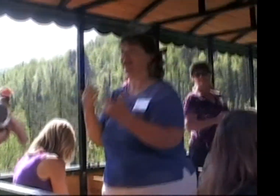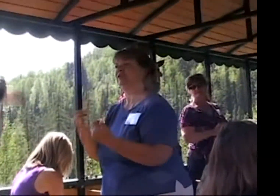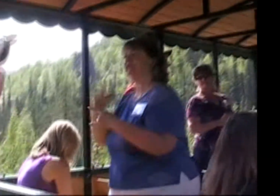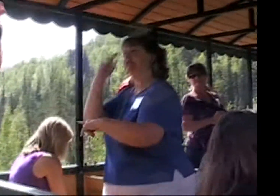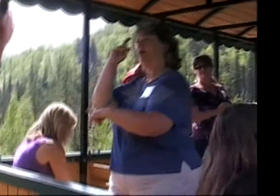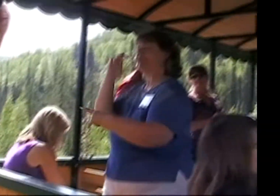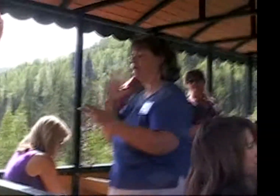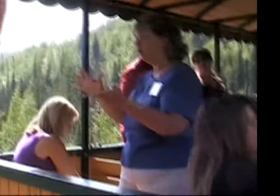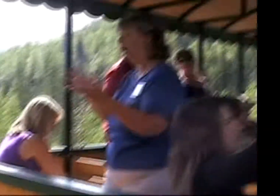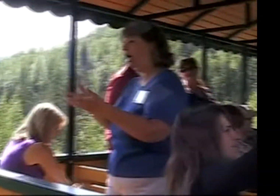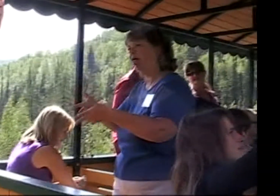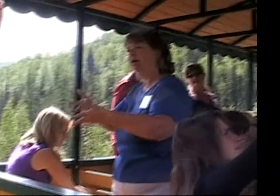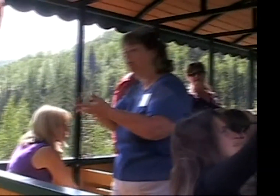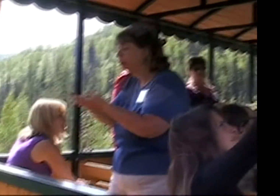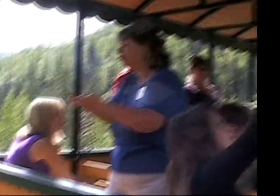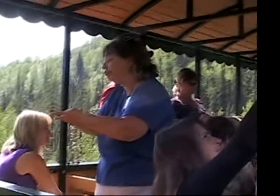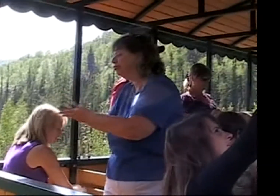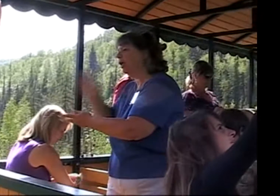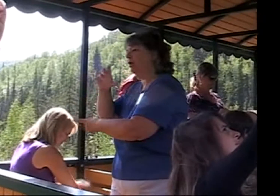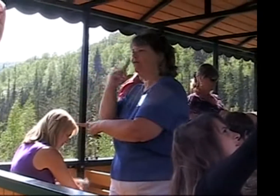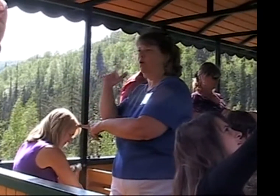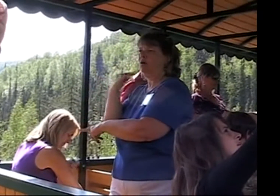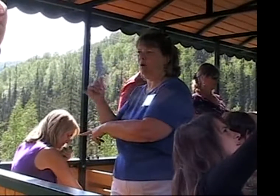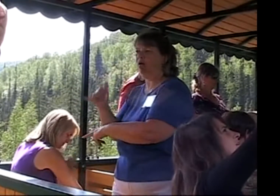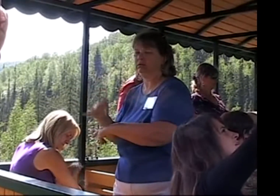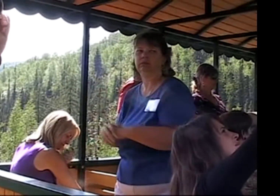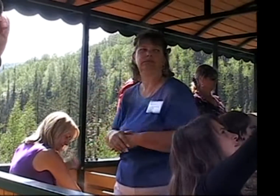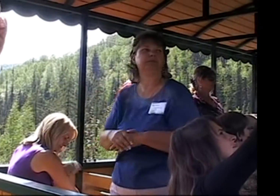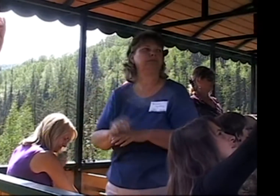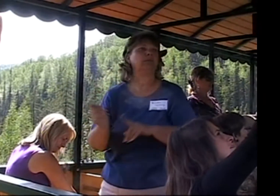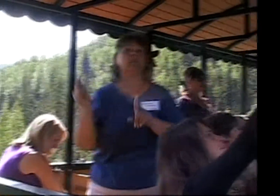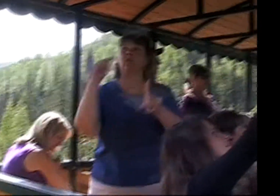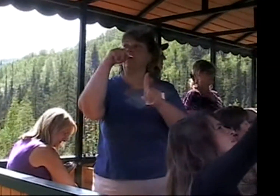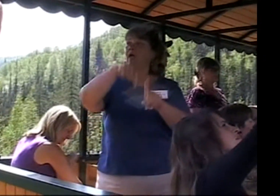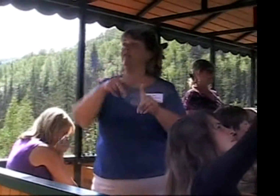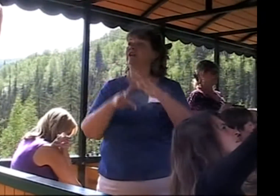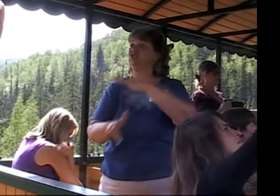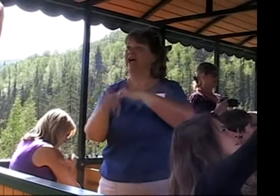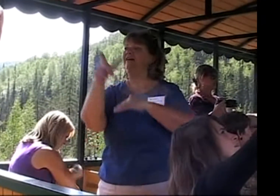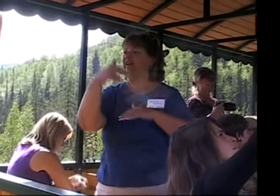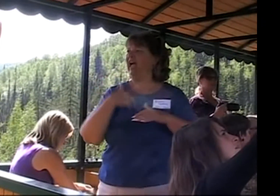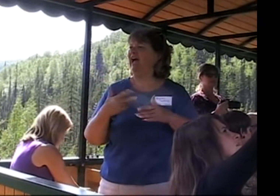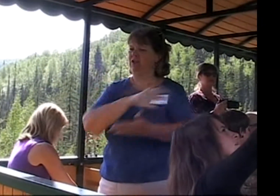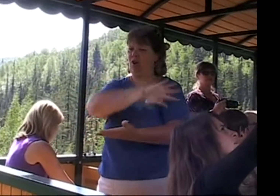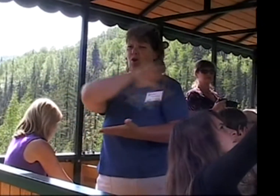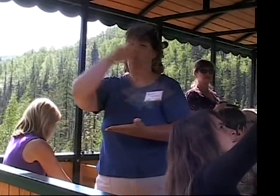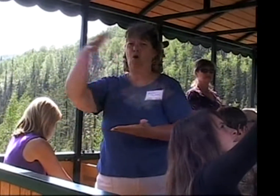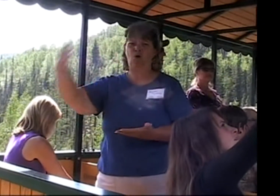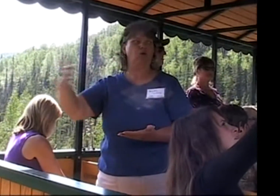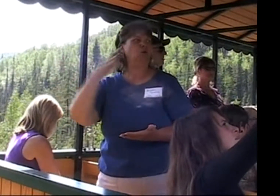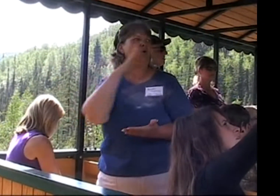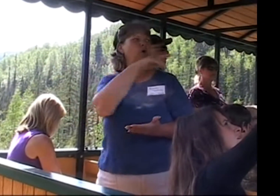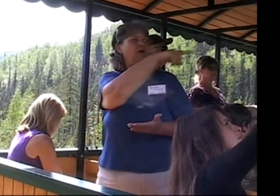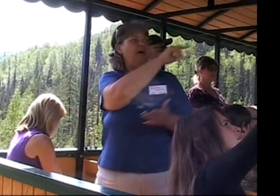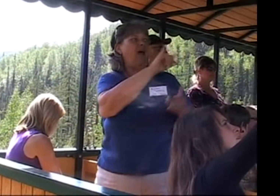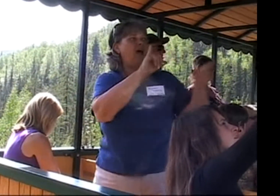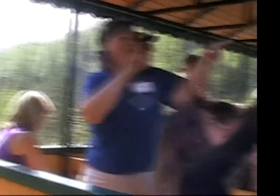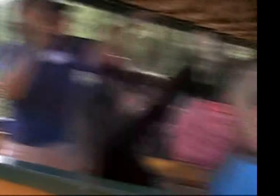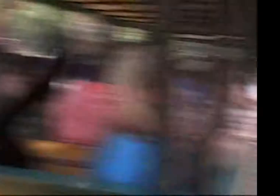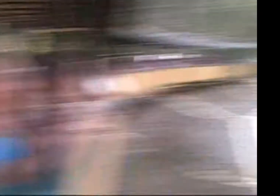zone. At the bottom of these shafts, they have a loaded ore car, like the one I showed you in the tunnel. Lowering one of these iron buckets up down the